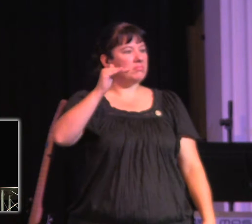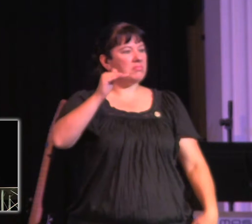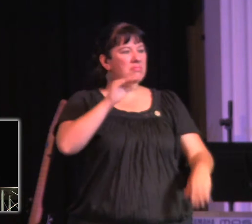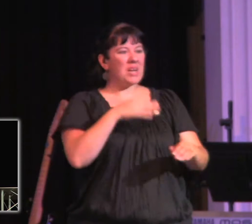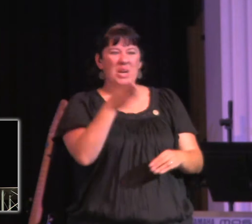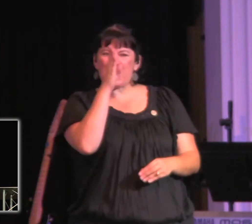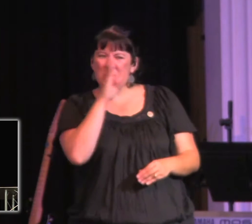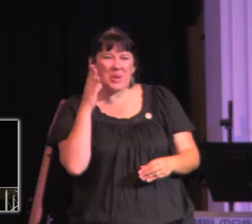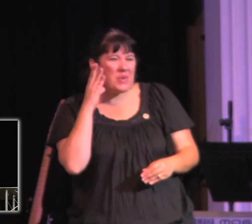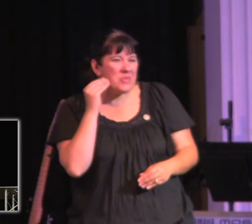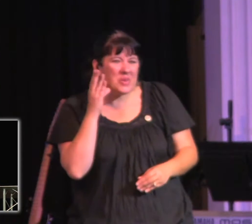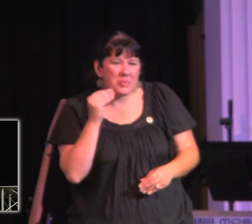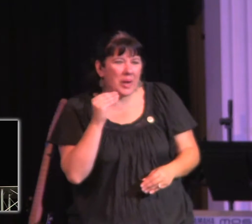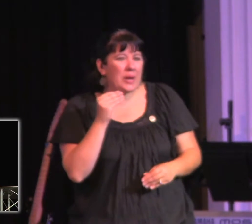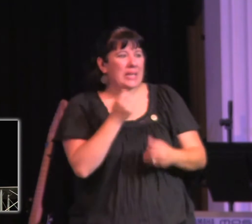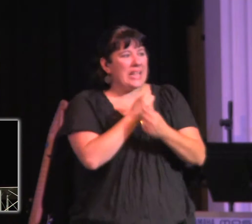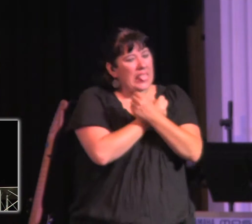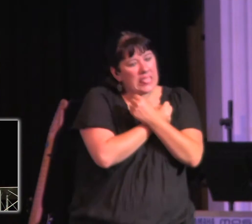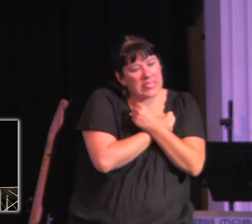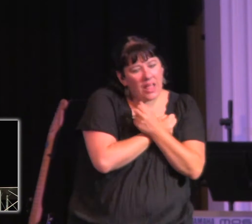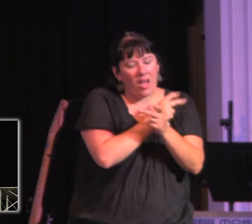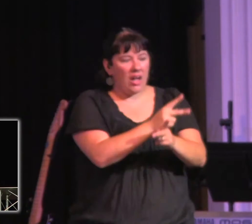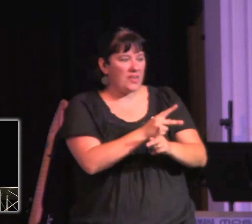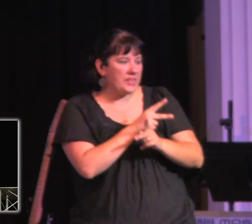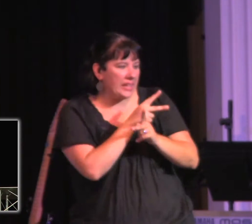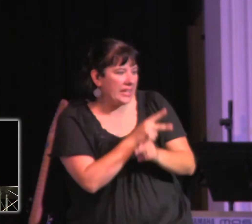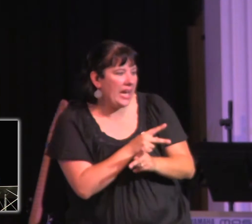nurture and love and care, and it not